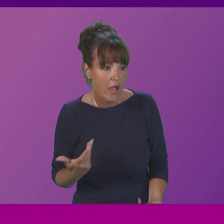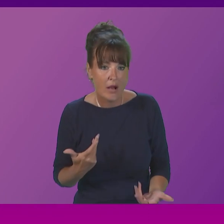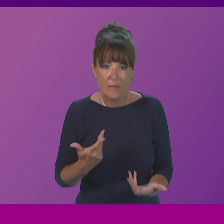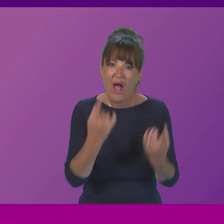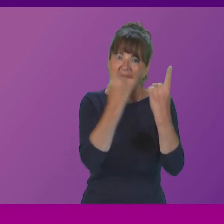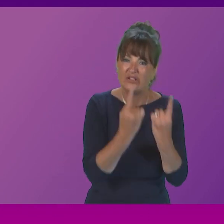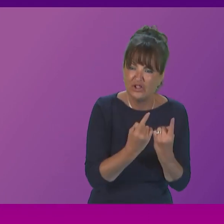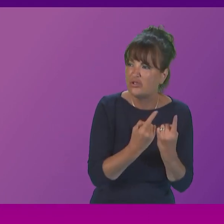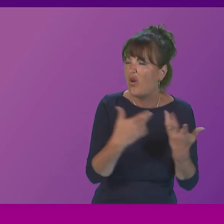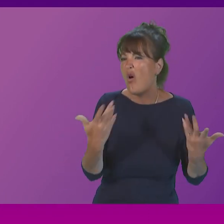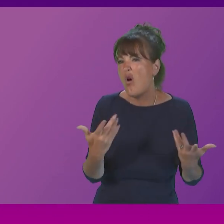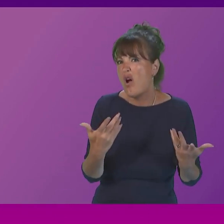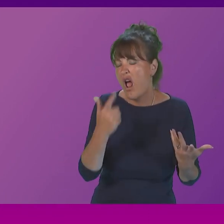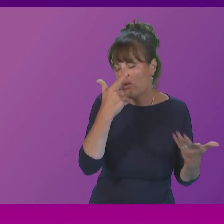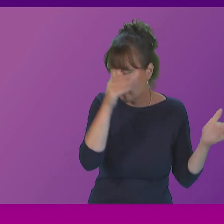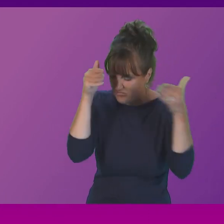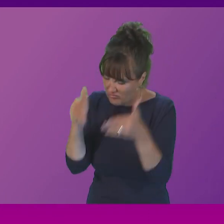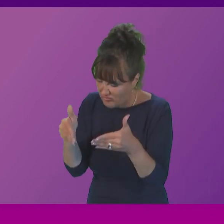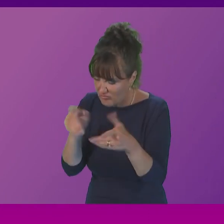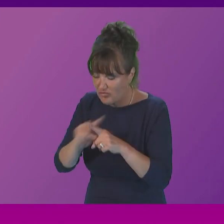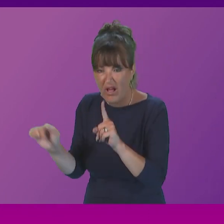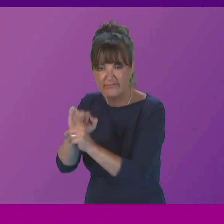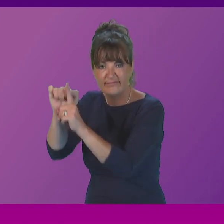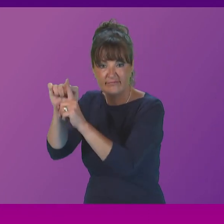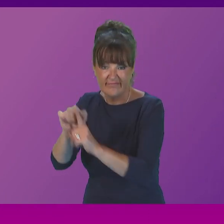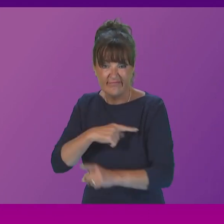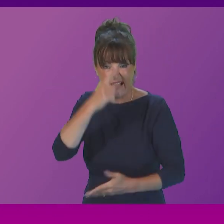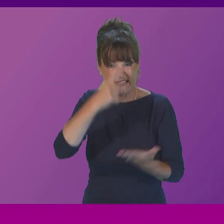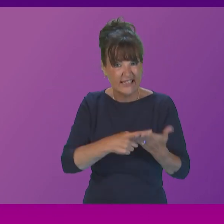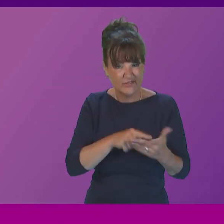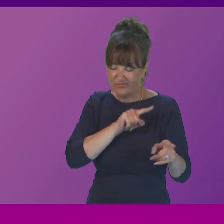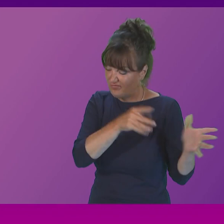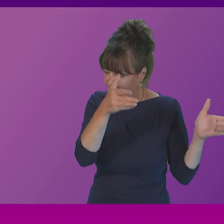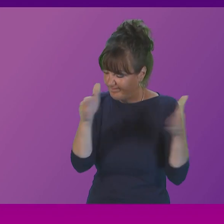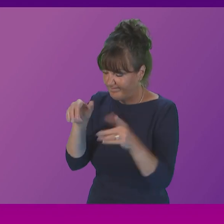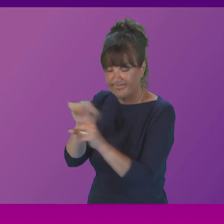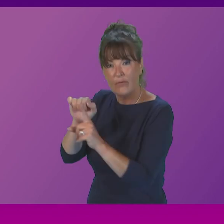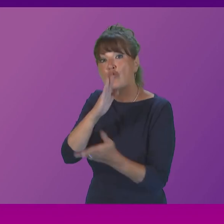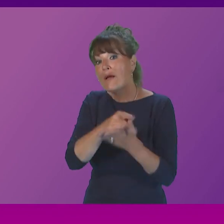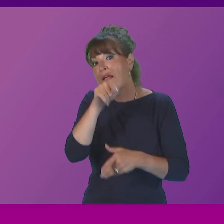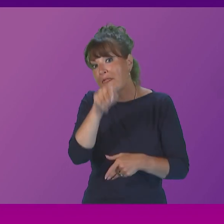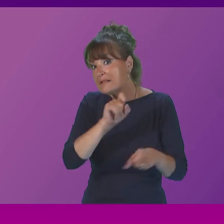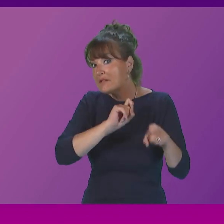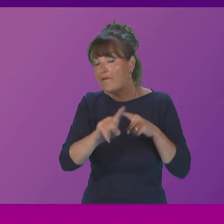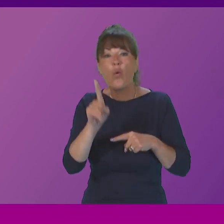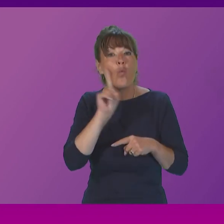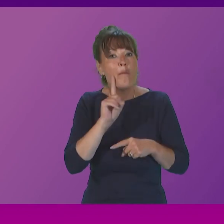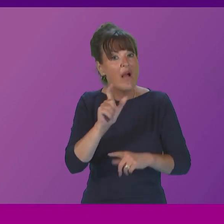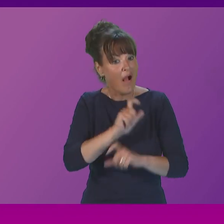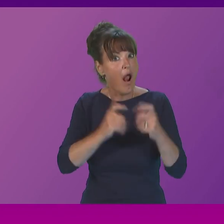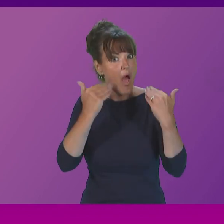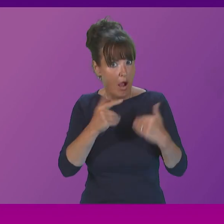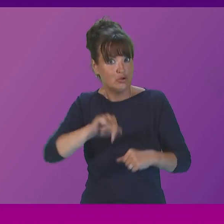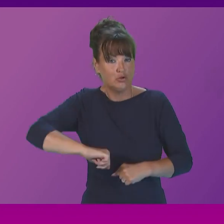better. So I decided to do that. And it is specifically for women of colour in Scotland. We have, 2021 had the